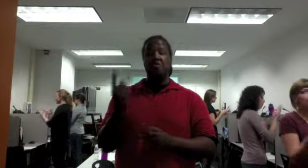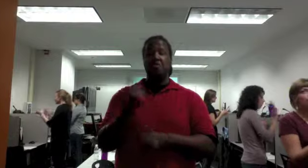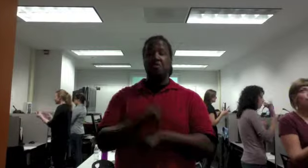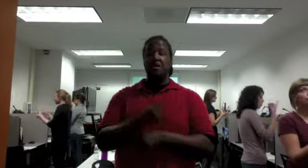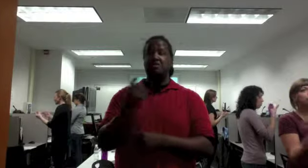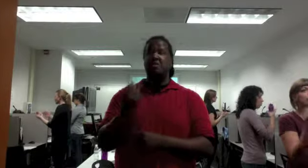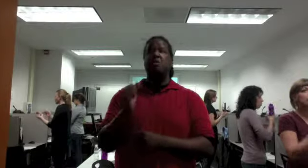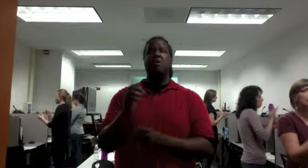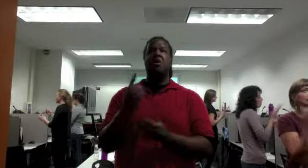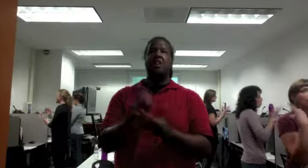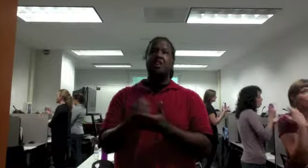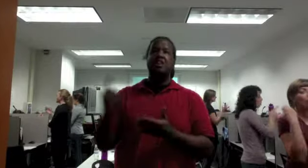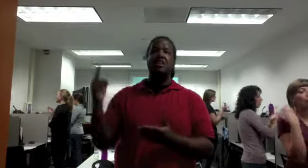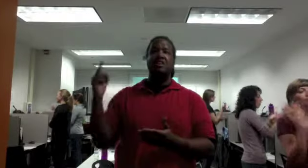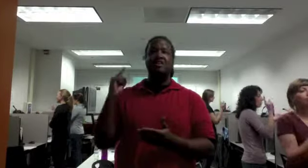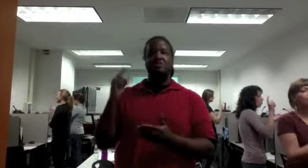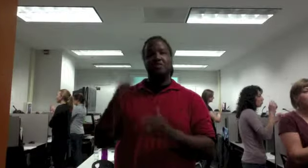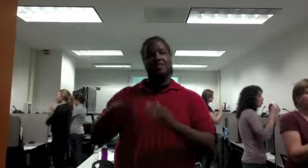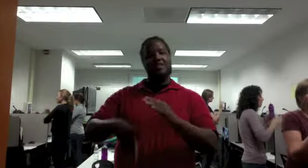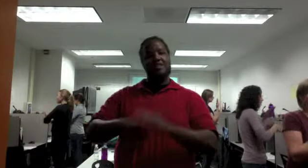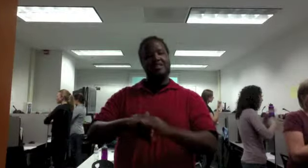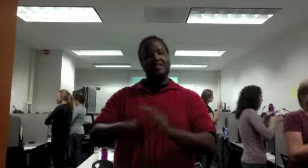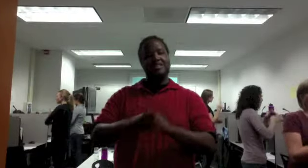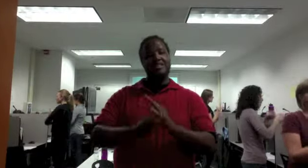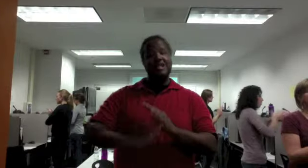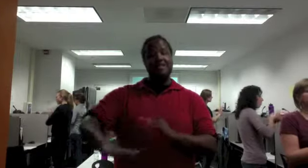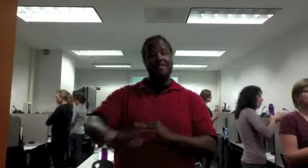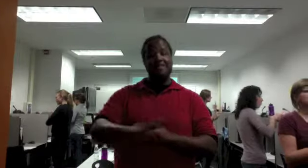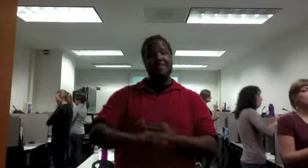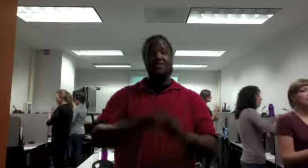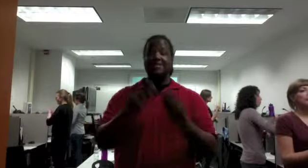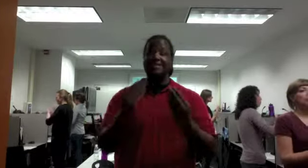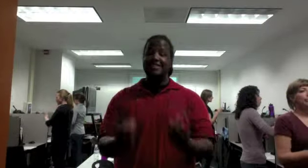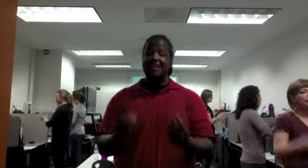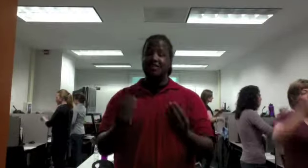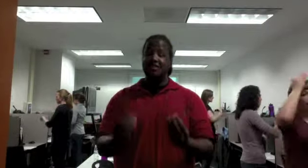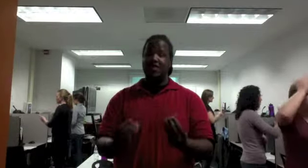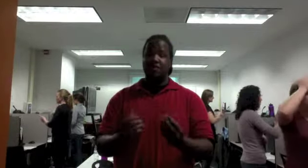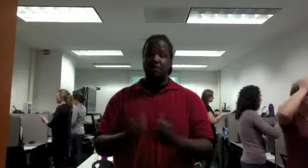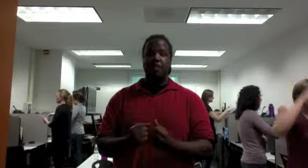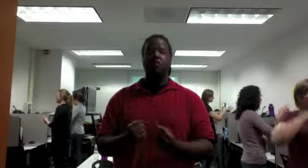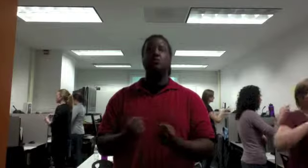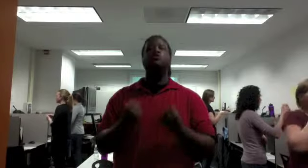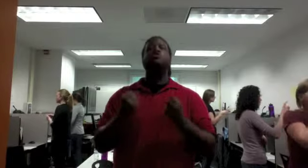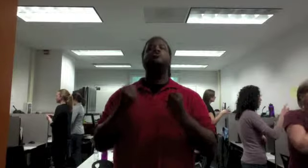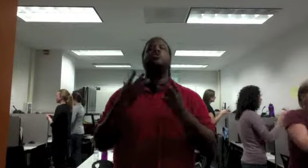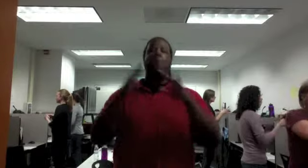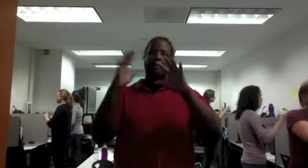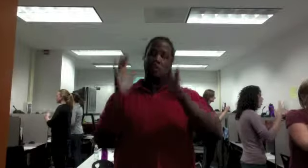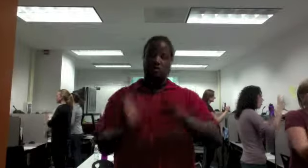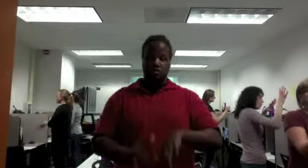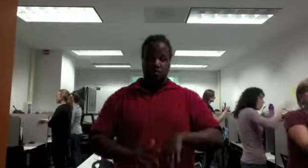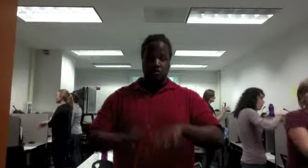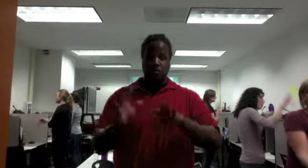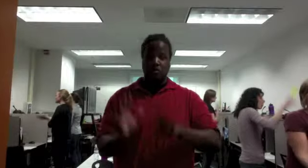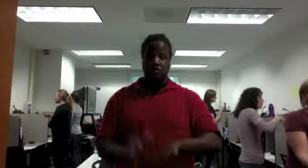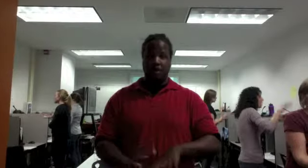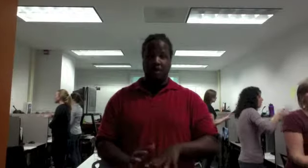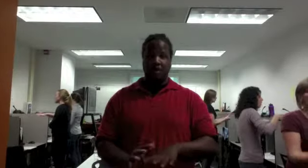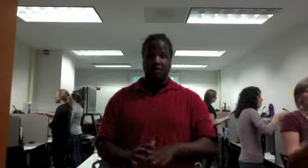saturated. A few days ago, or last week, the soccer fields were saturated. We had